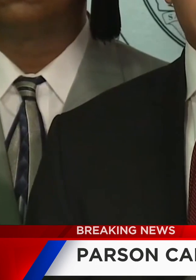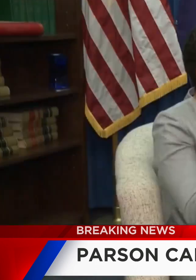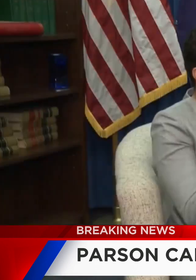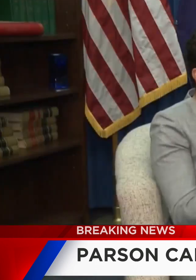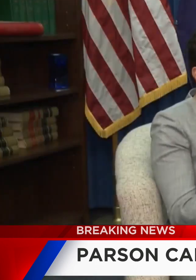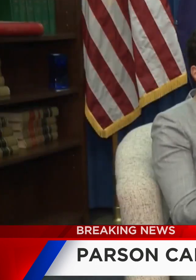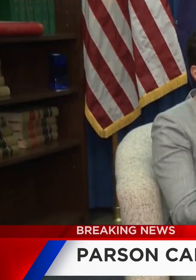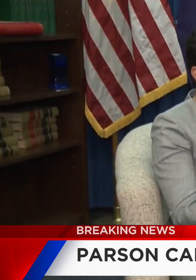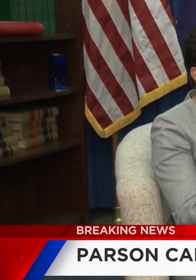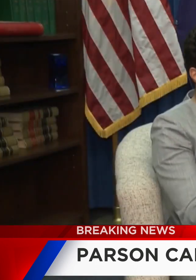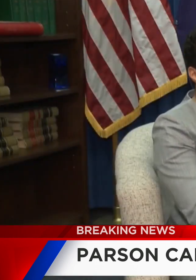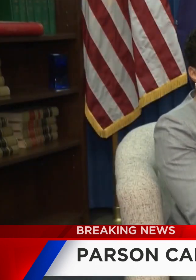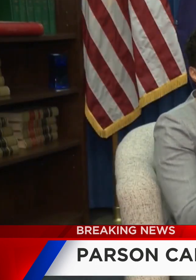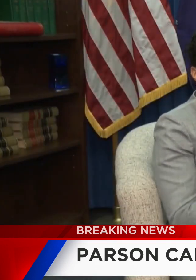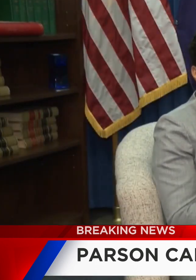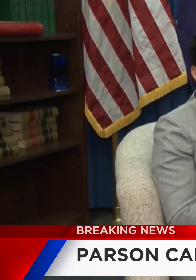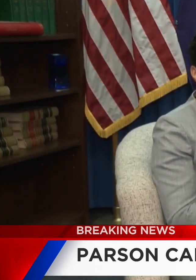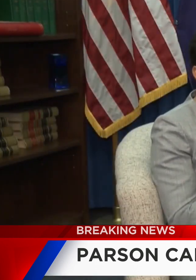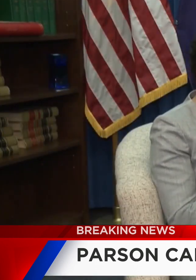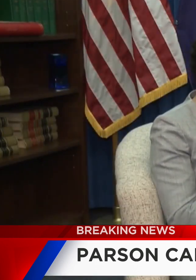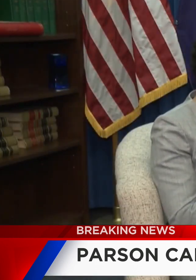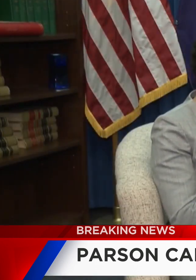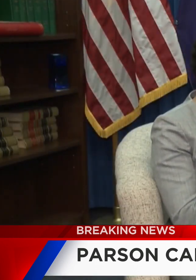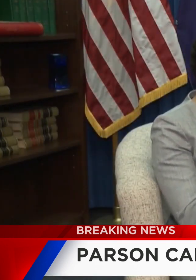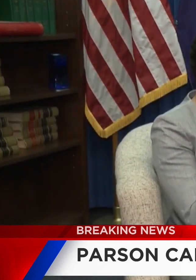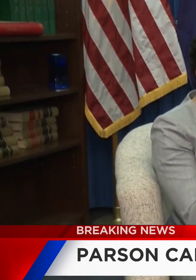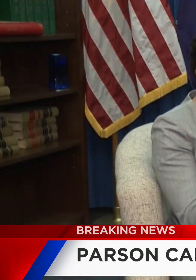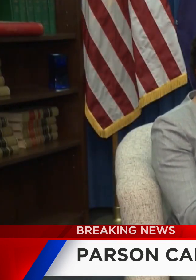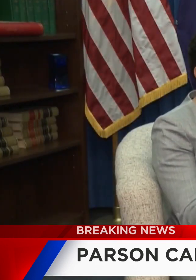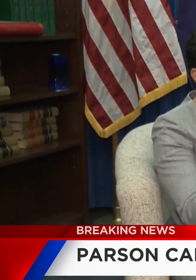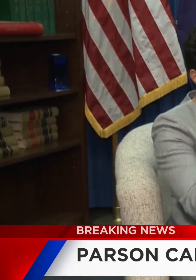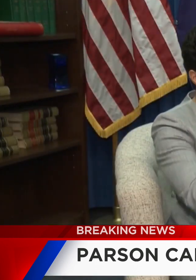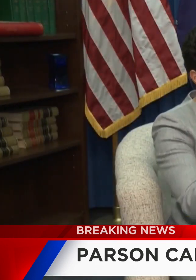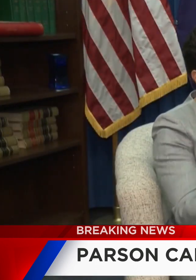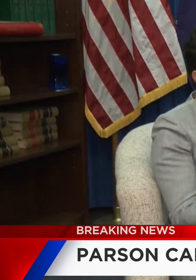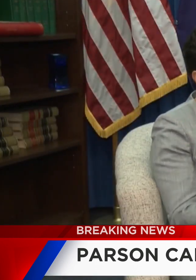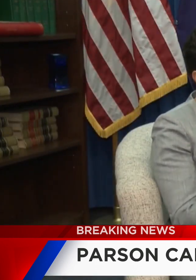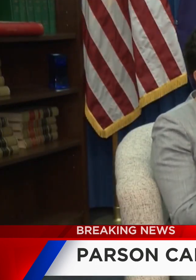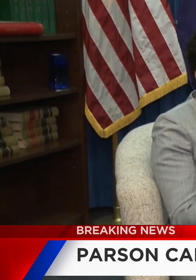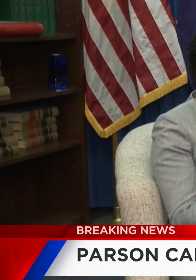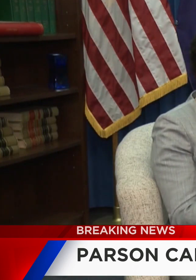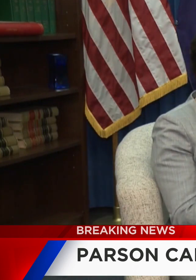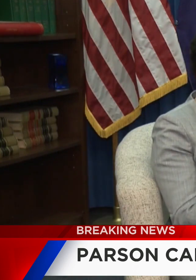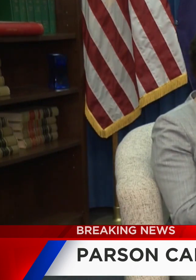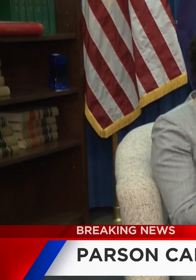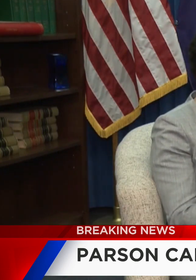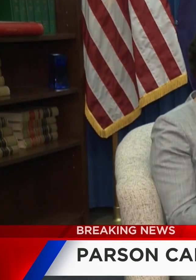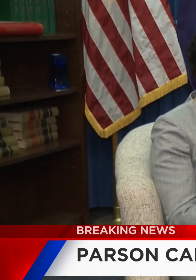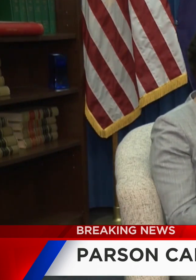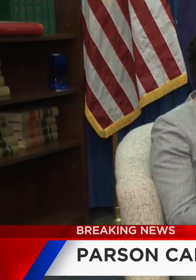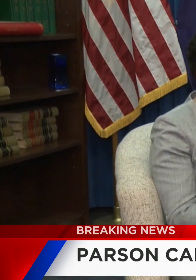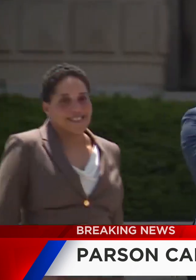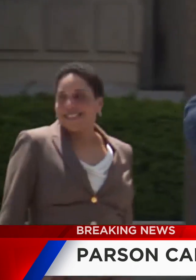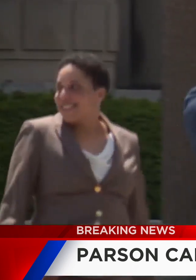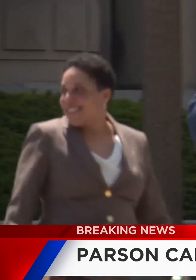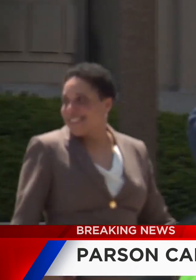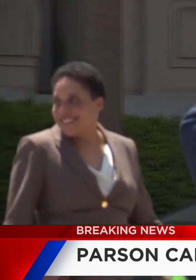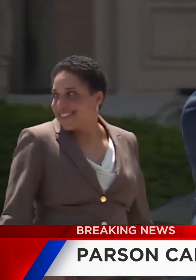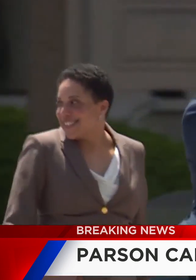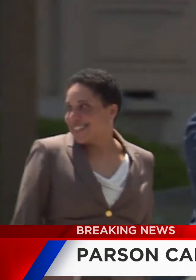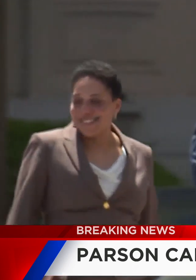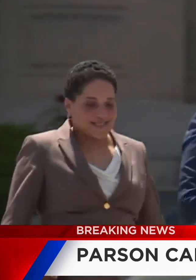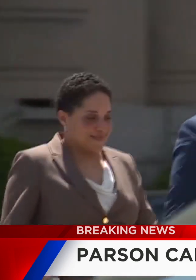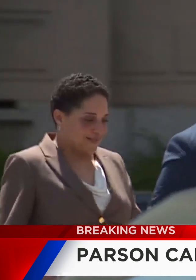bench and local jurors will decide on guilt. Again, this is about violent